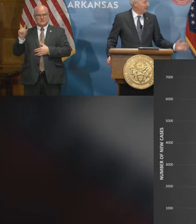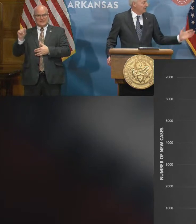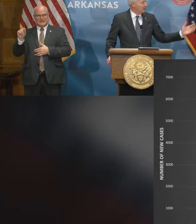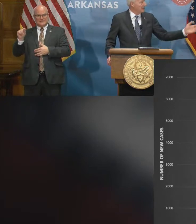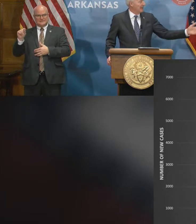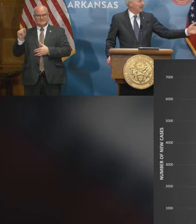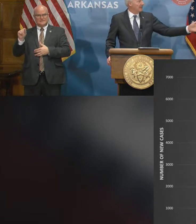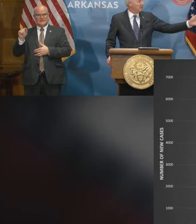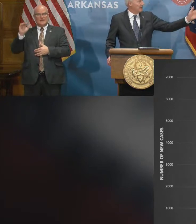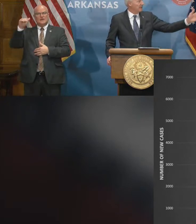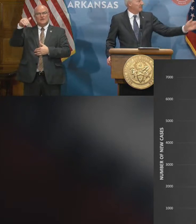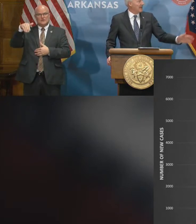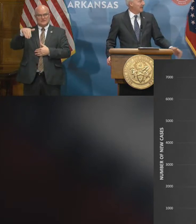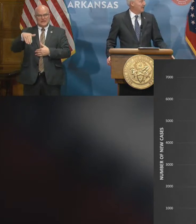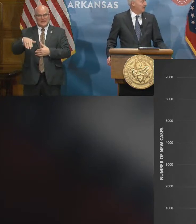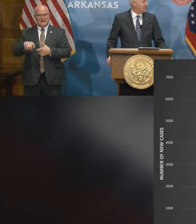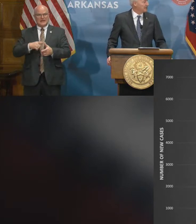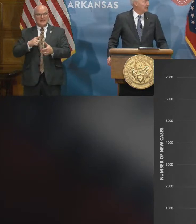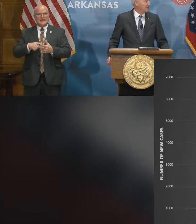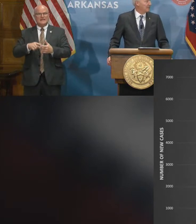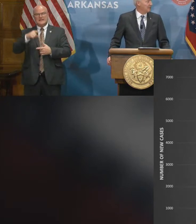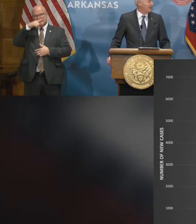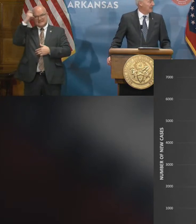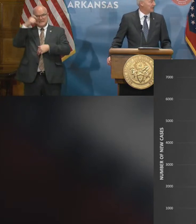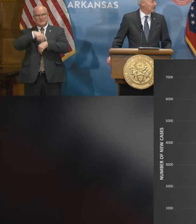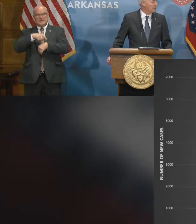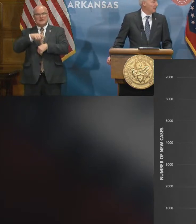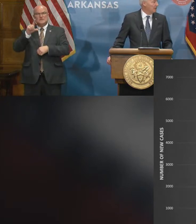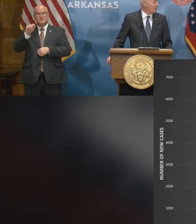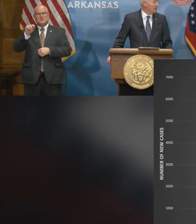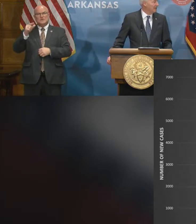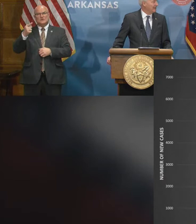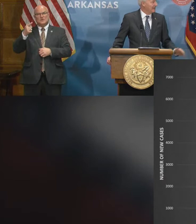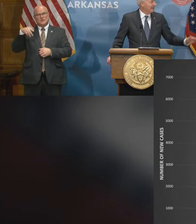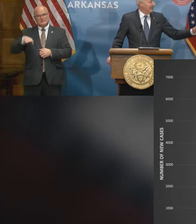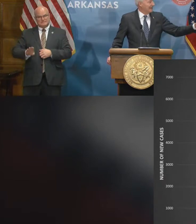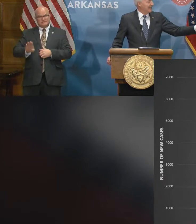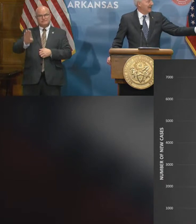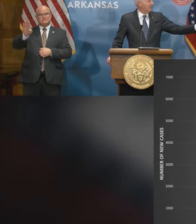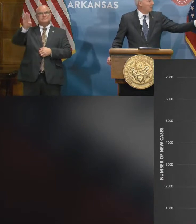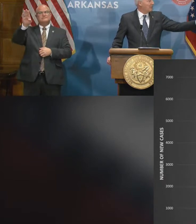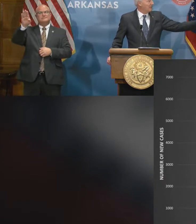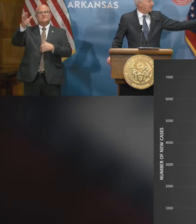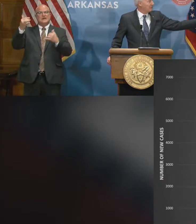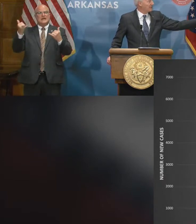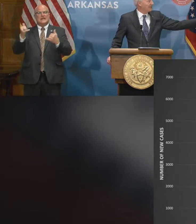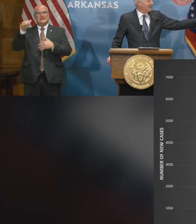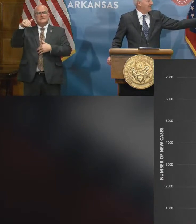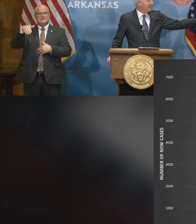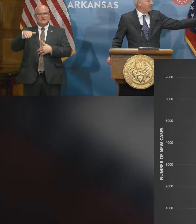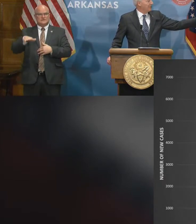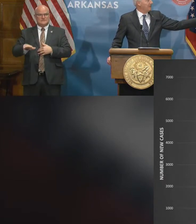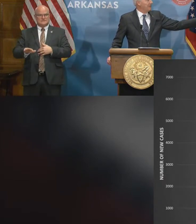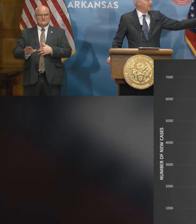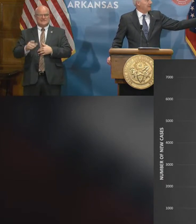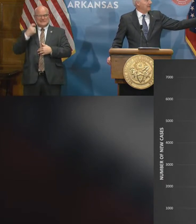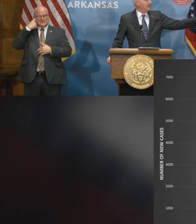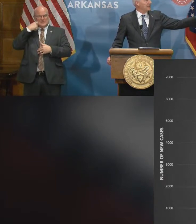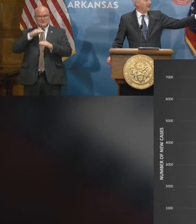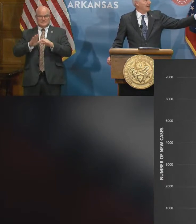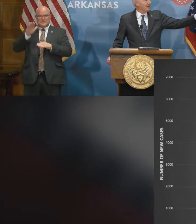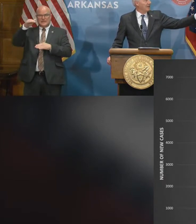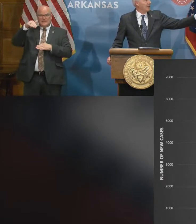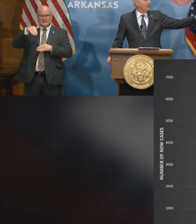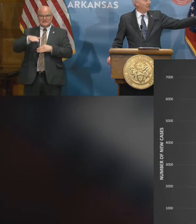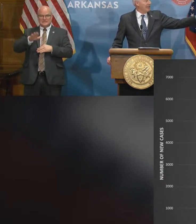2020. We go down, and then we come back up in the summer of 2021, and now both of those previous